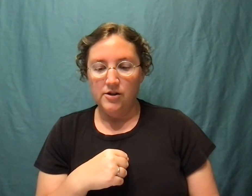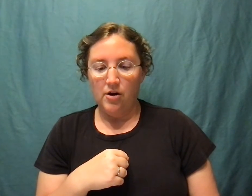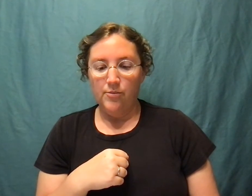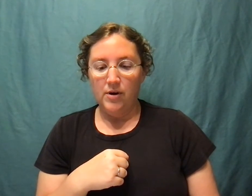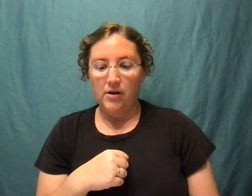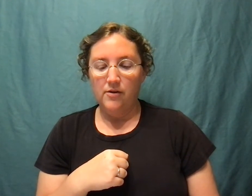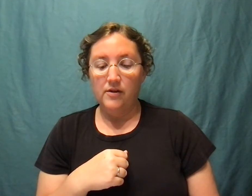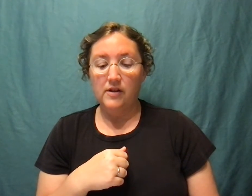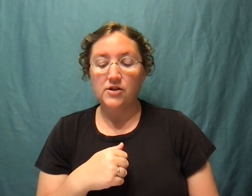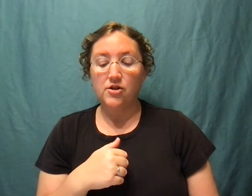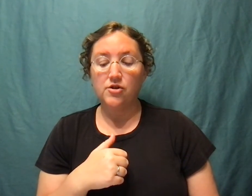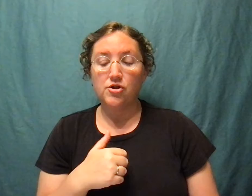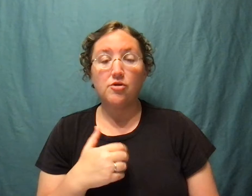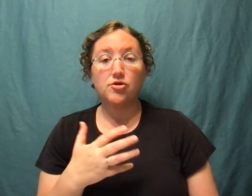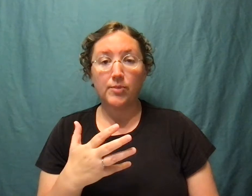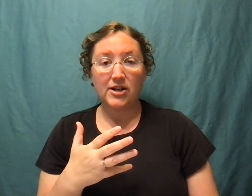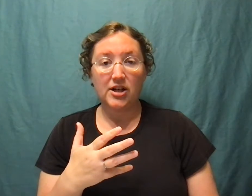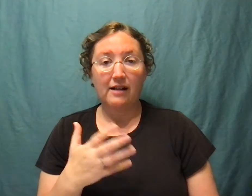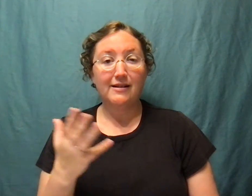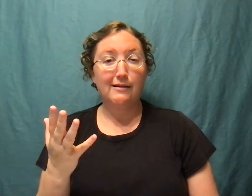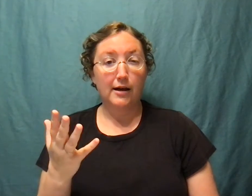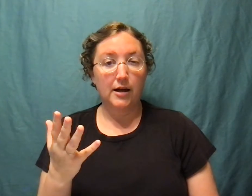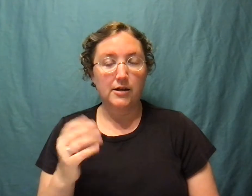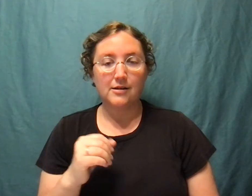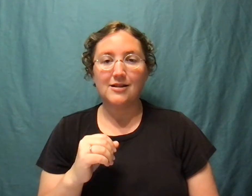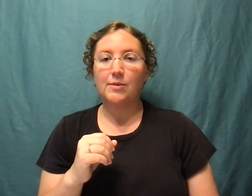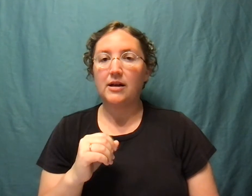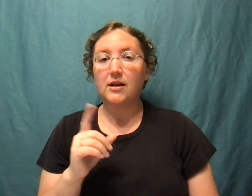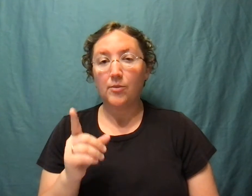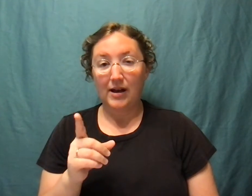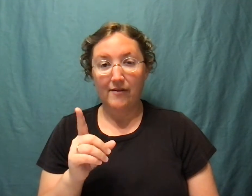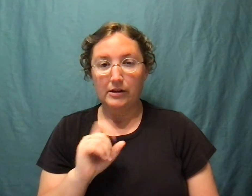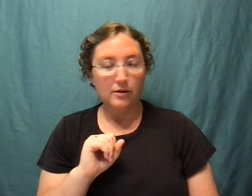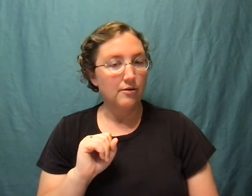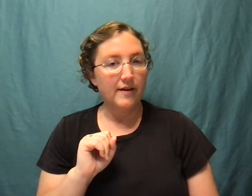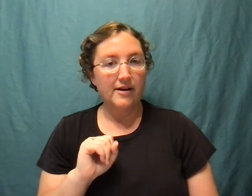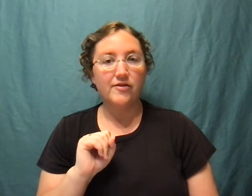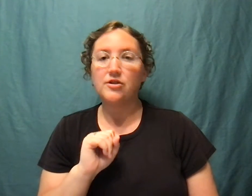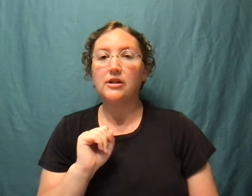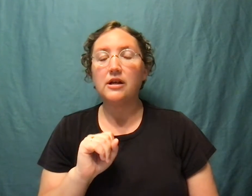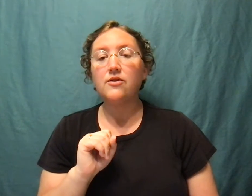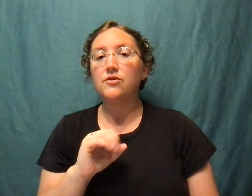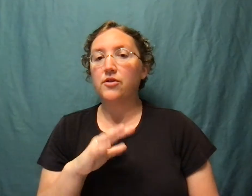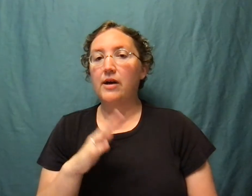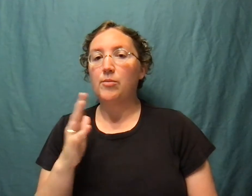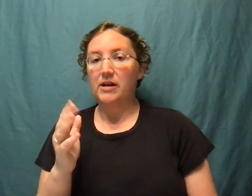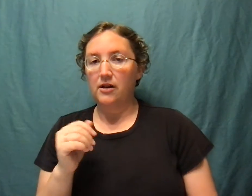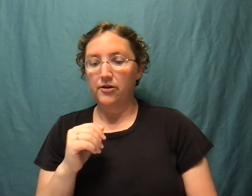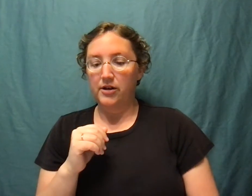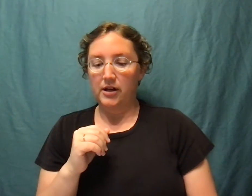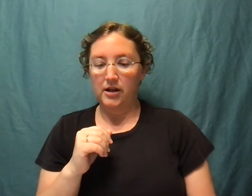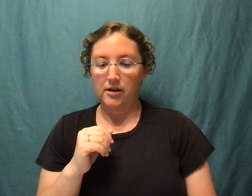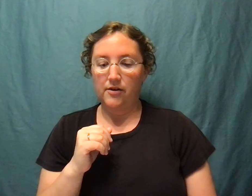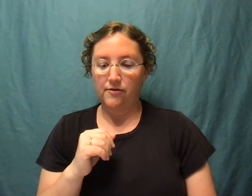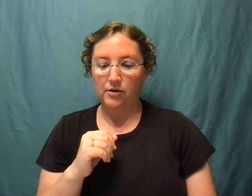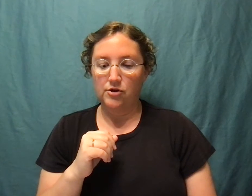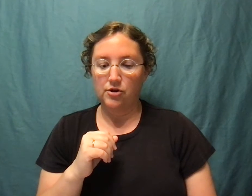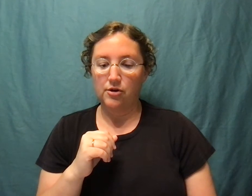So this also shows directionality, like I just explained, and we haven't learned that officially either, so that will be included in the future